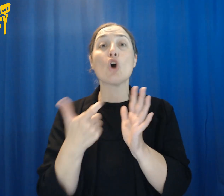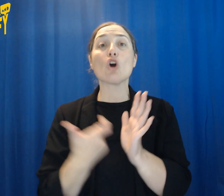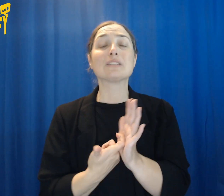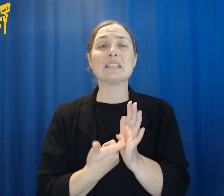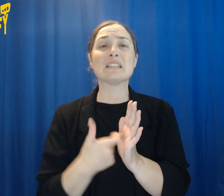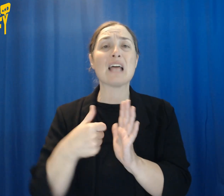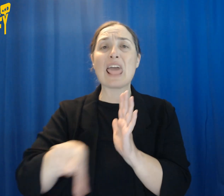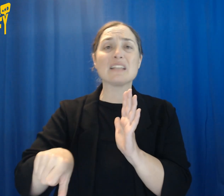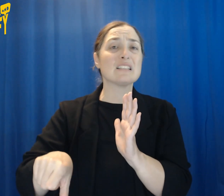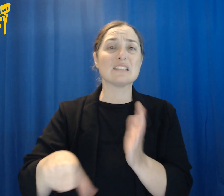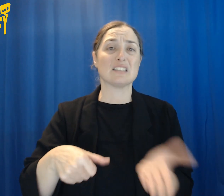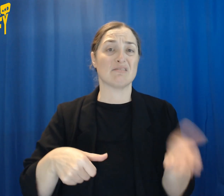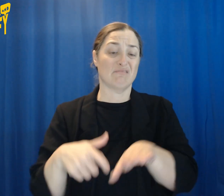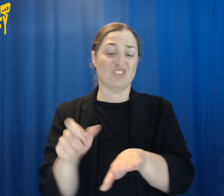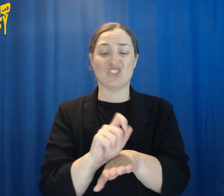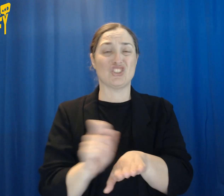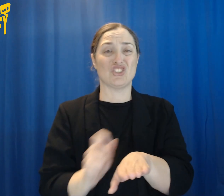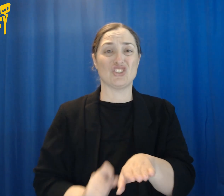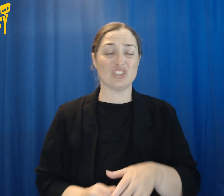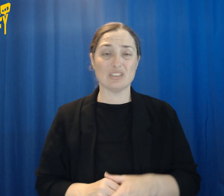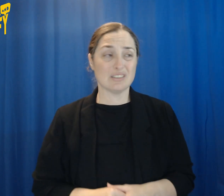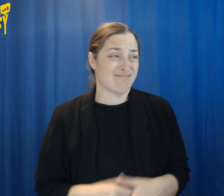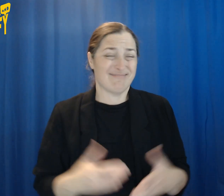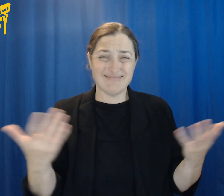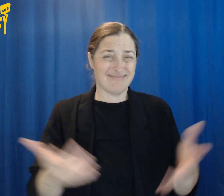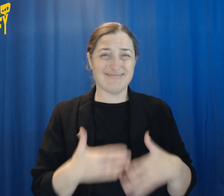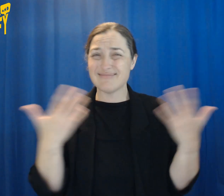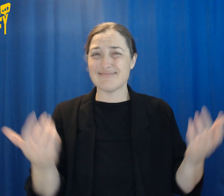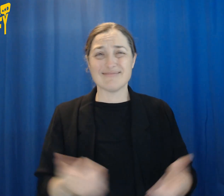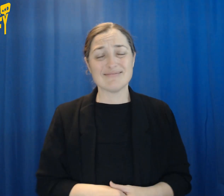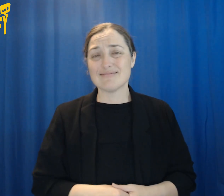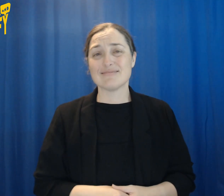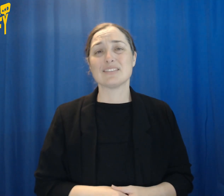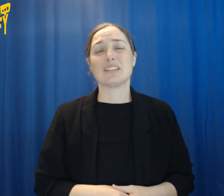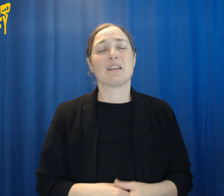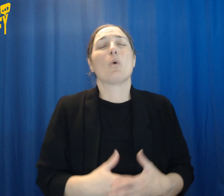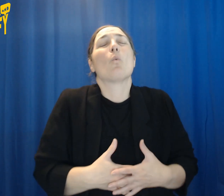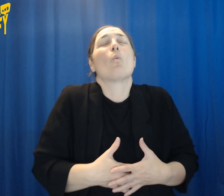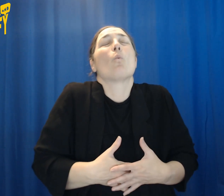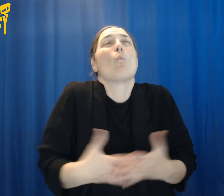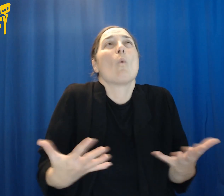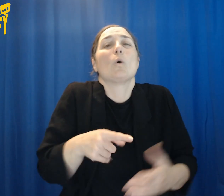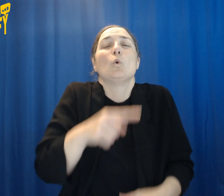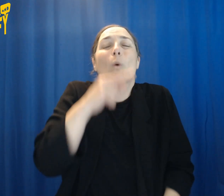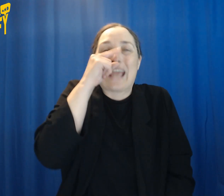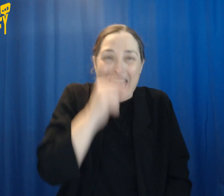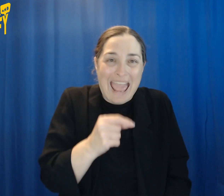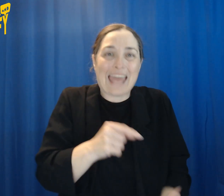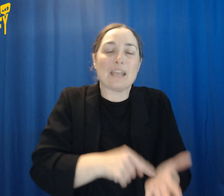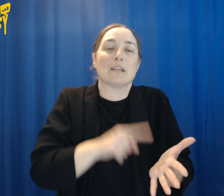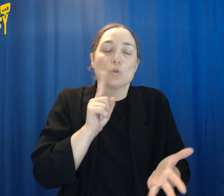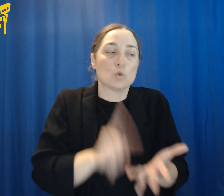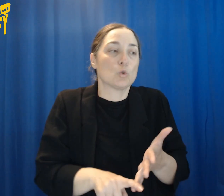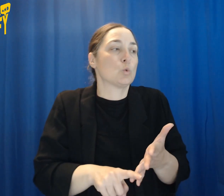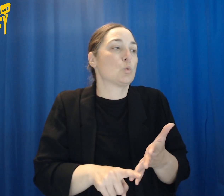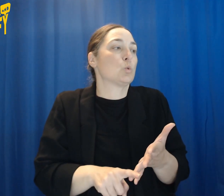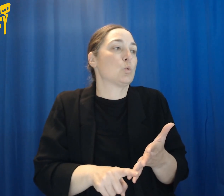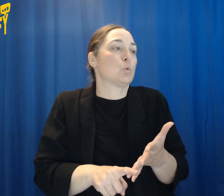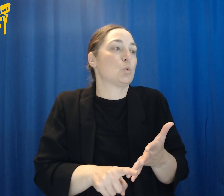letters. I have many of those. Do whatever you can to keep that desire and